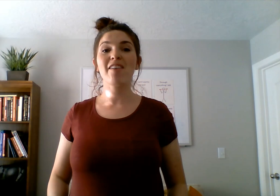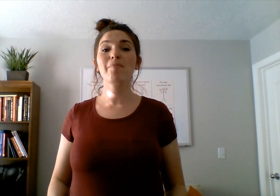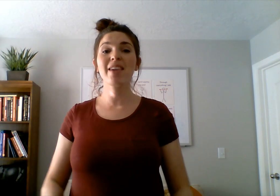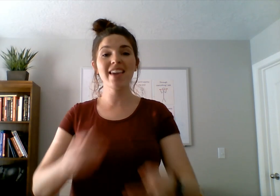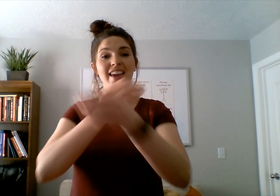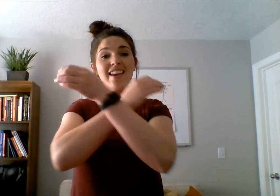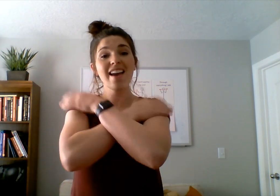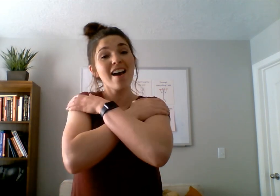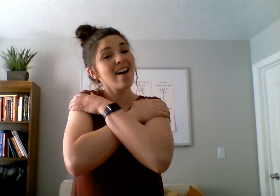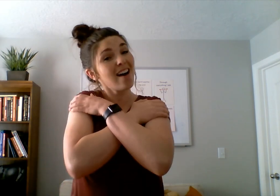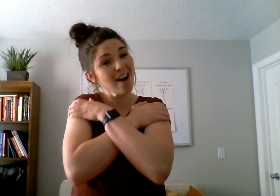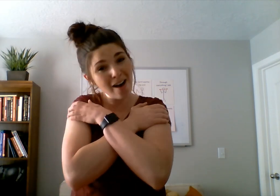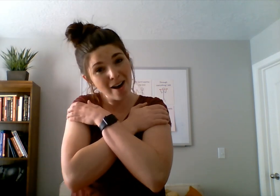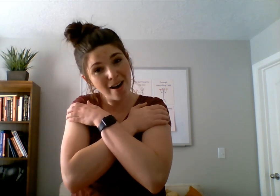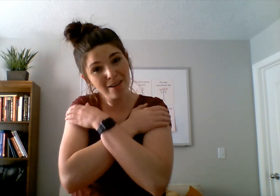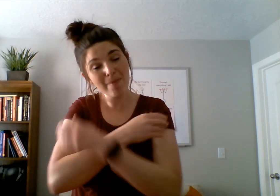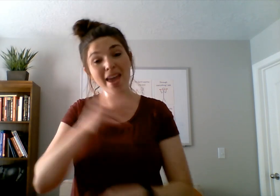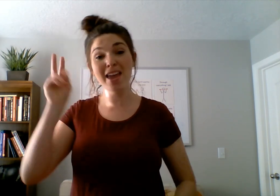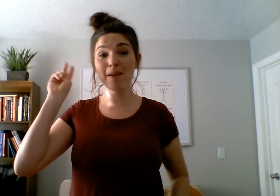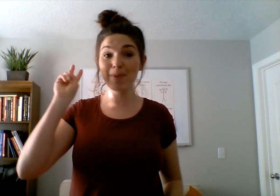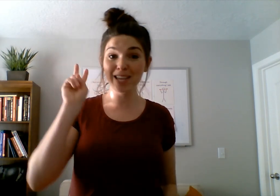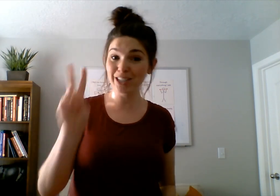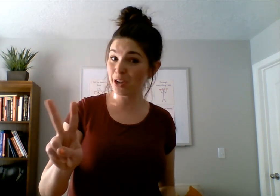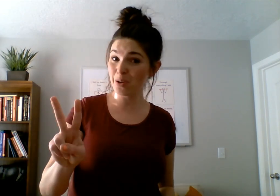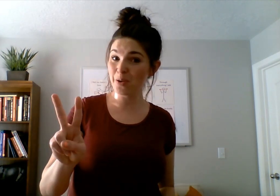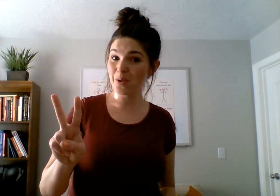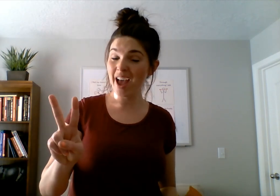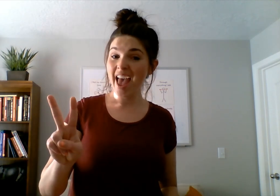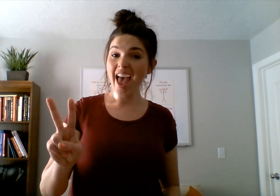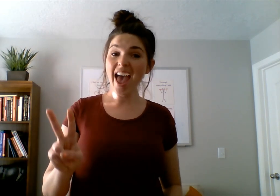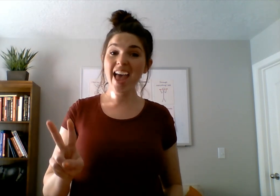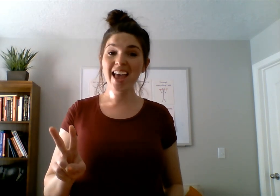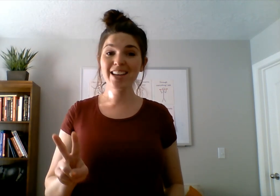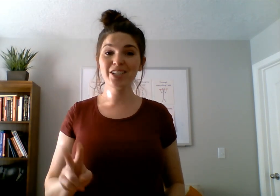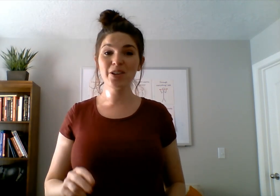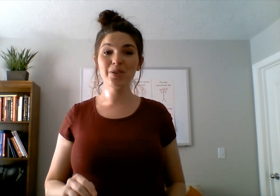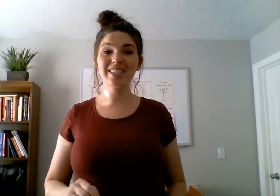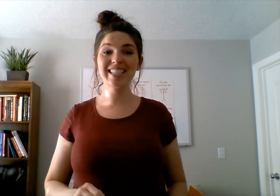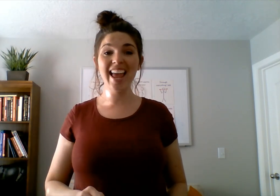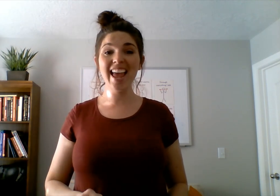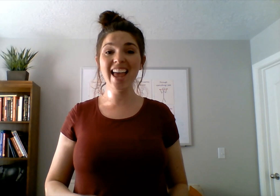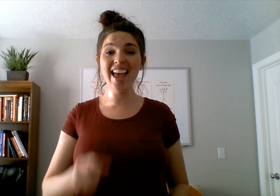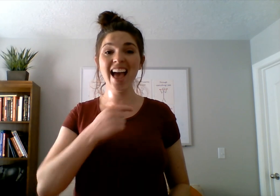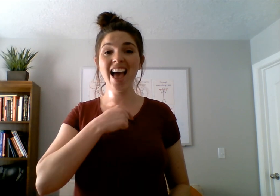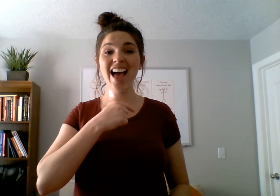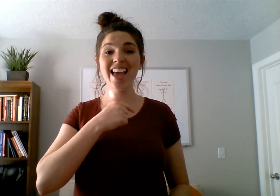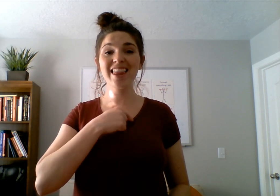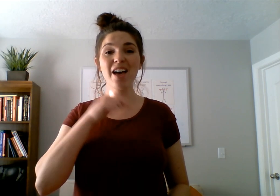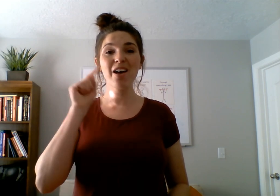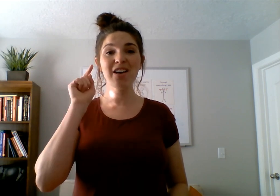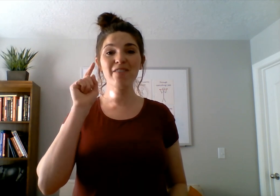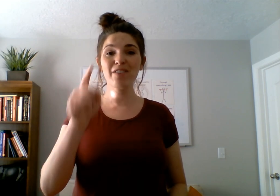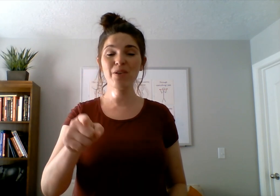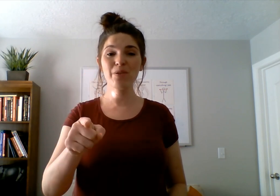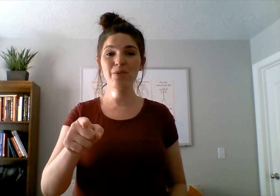me a hug, maybe too. And you say I love you.